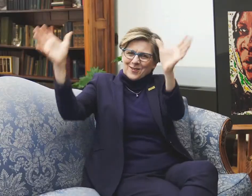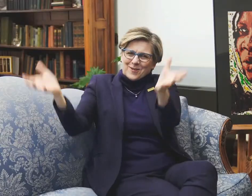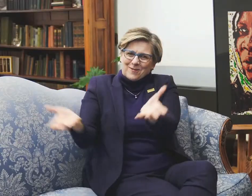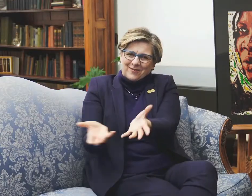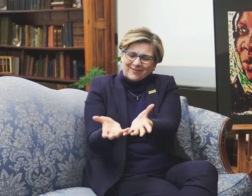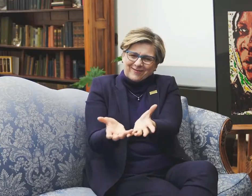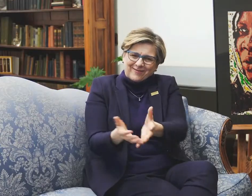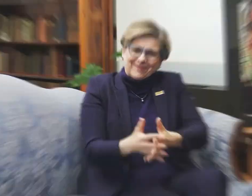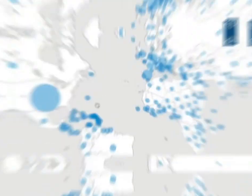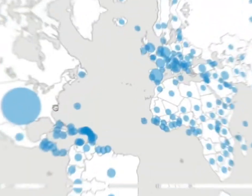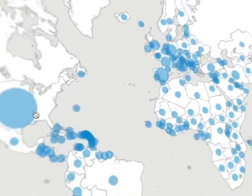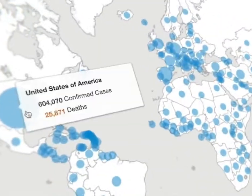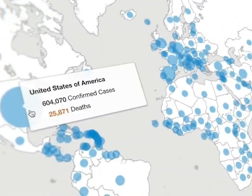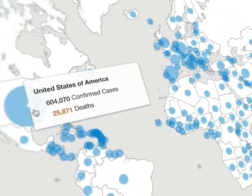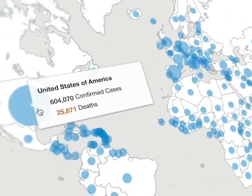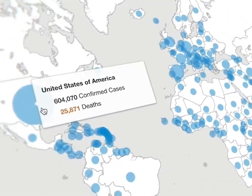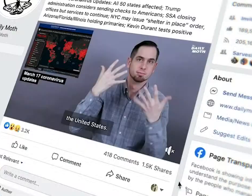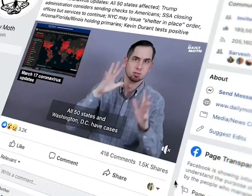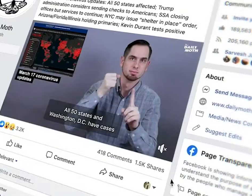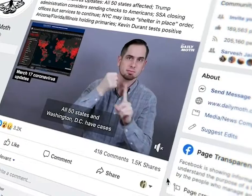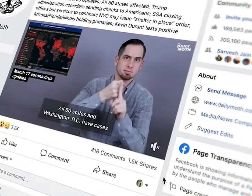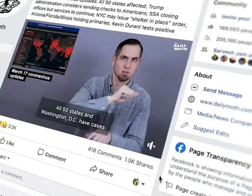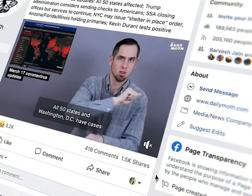locally, nationally, and on a global scale.